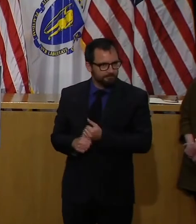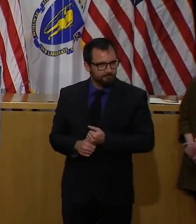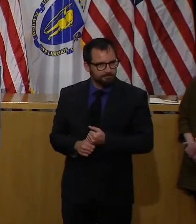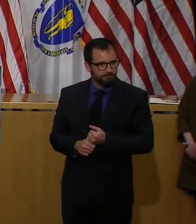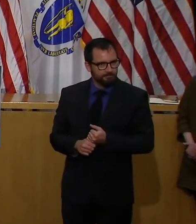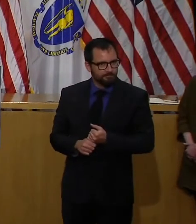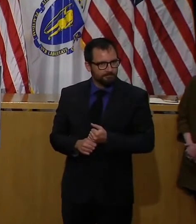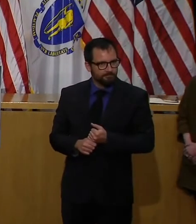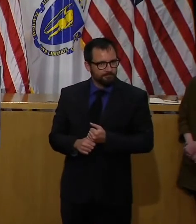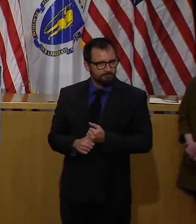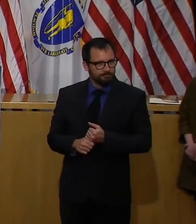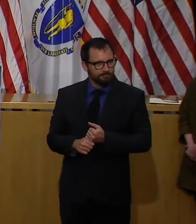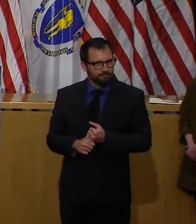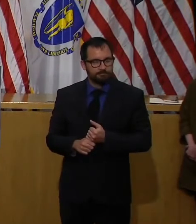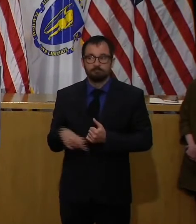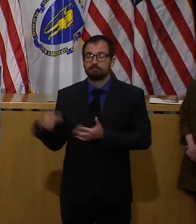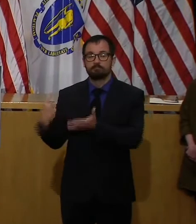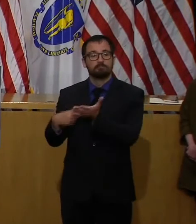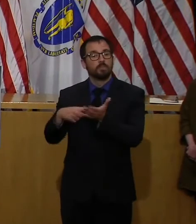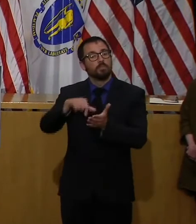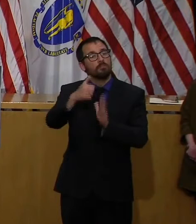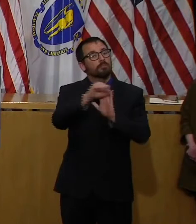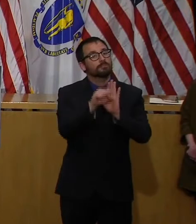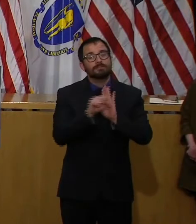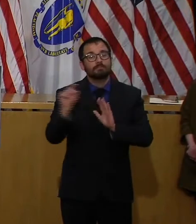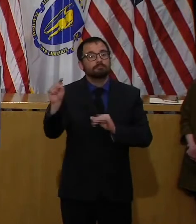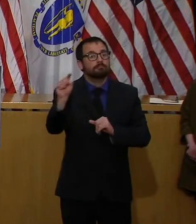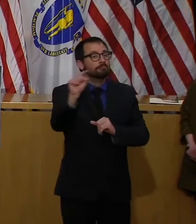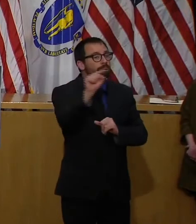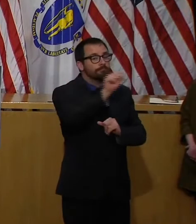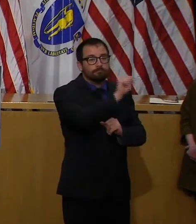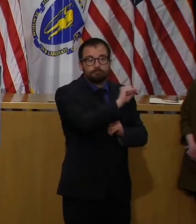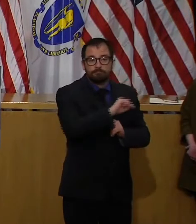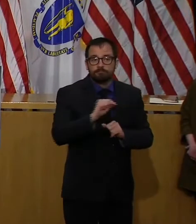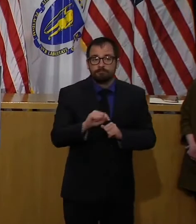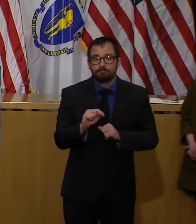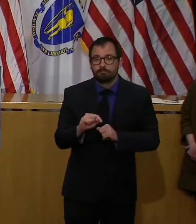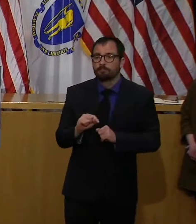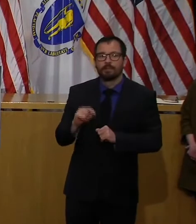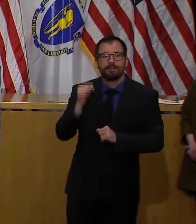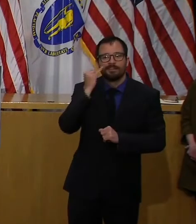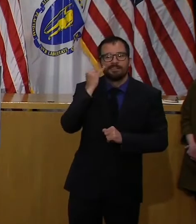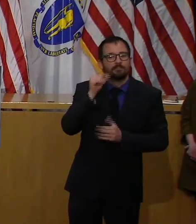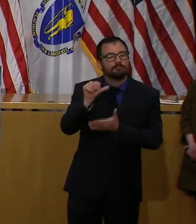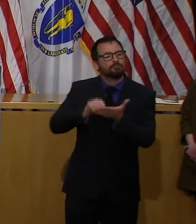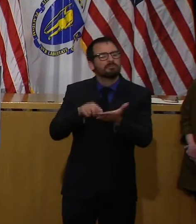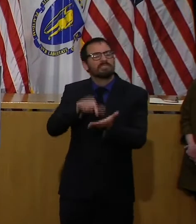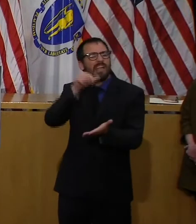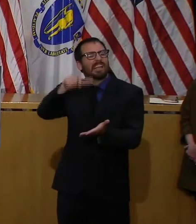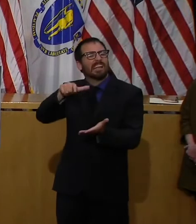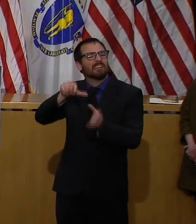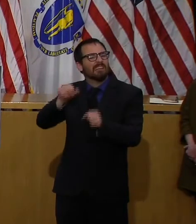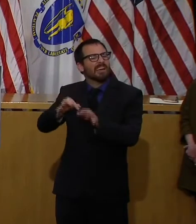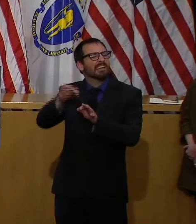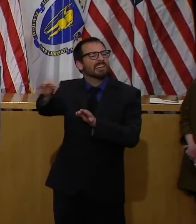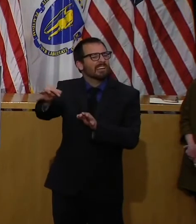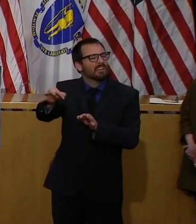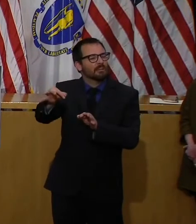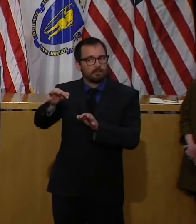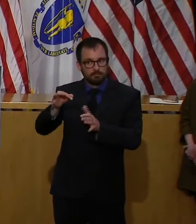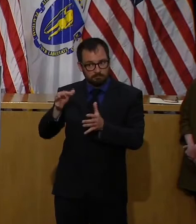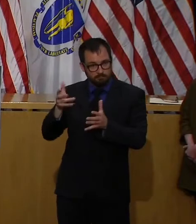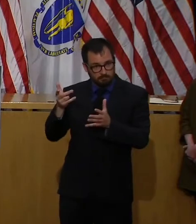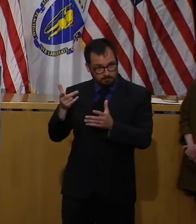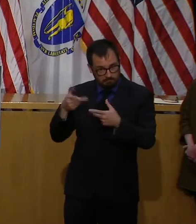procedures? You urge people to make, they can go to the hospital now if they have ailments, but when should seeing